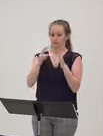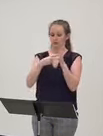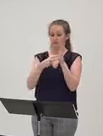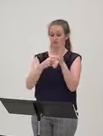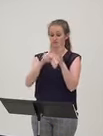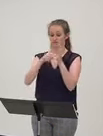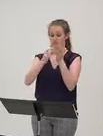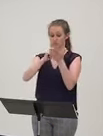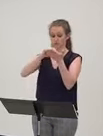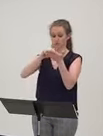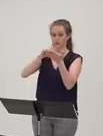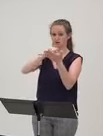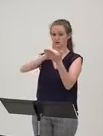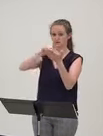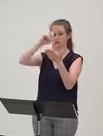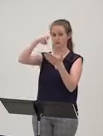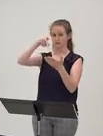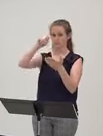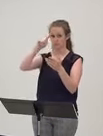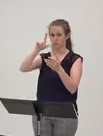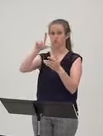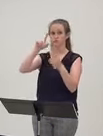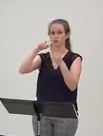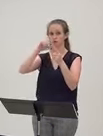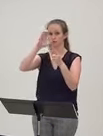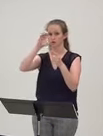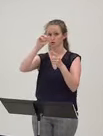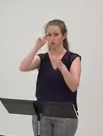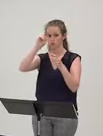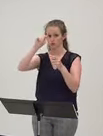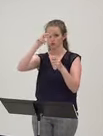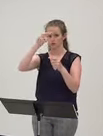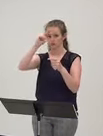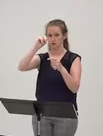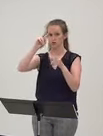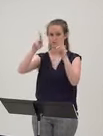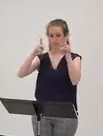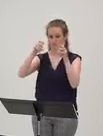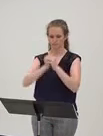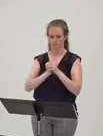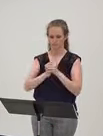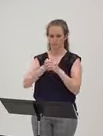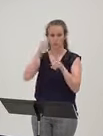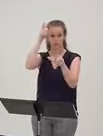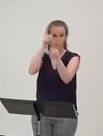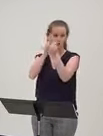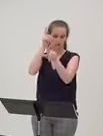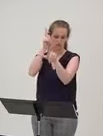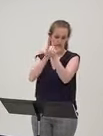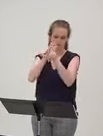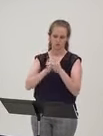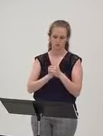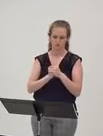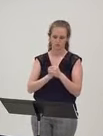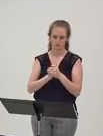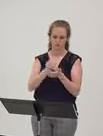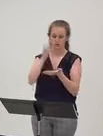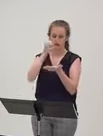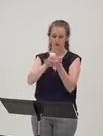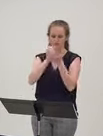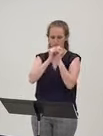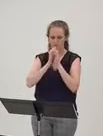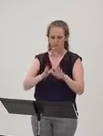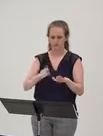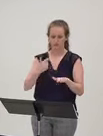A reading from the first letter of St. Paul to the Corinthians. Brothers and sisters, the cup